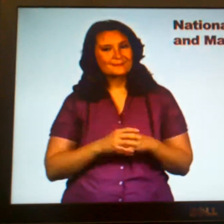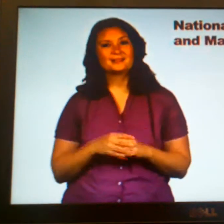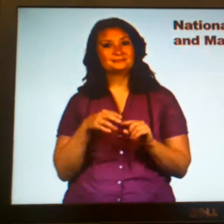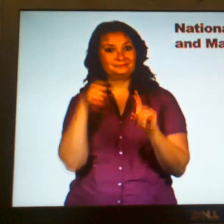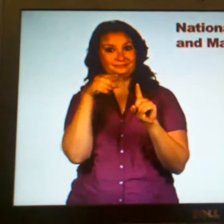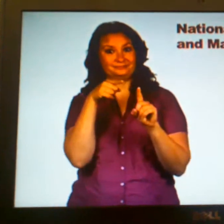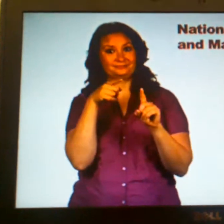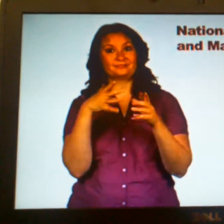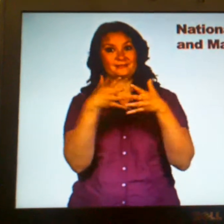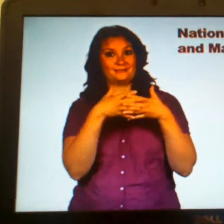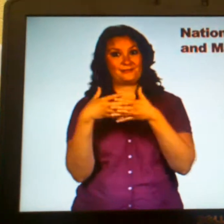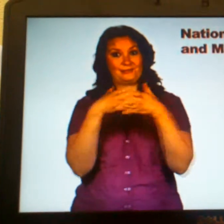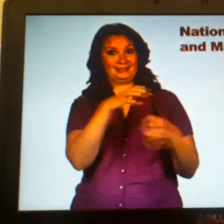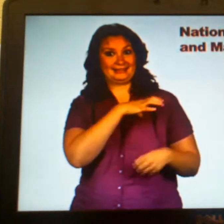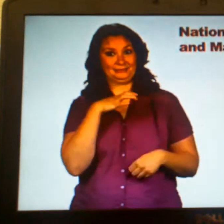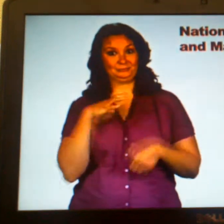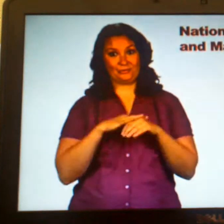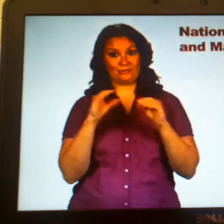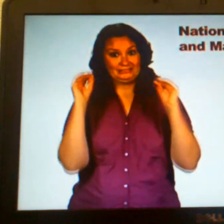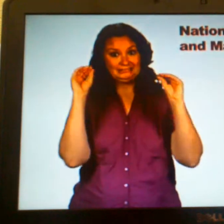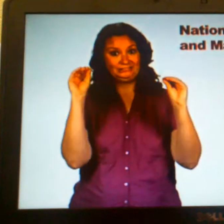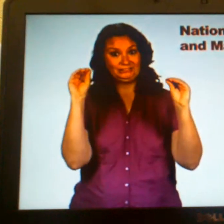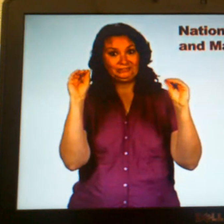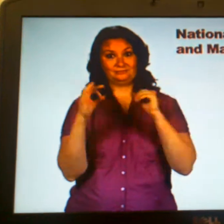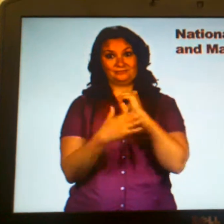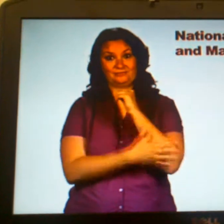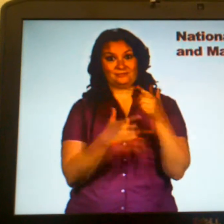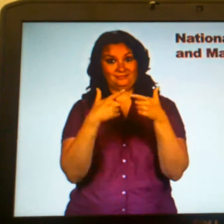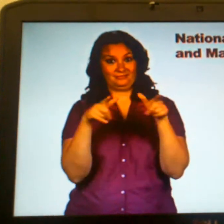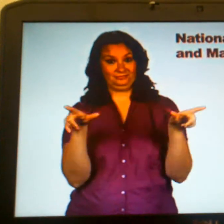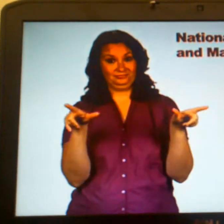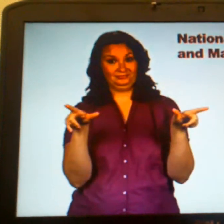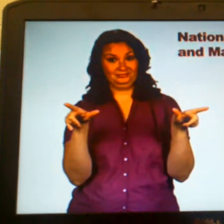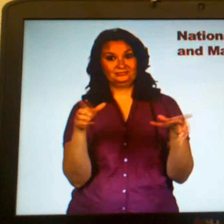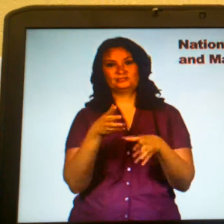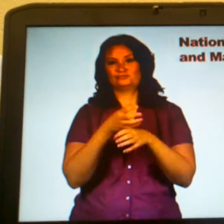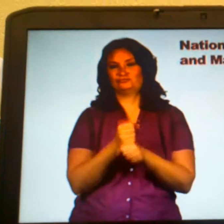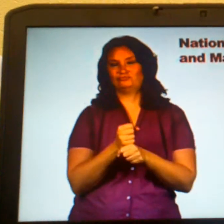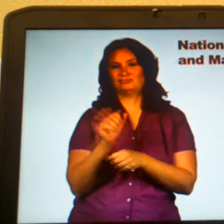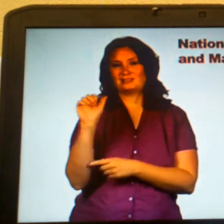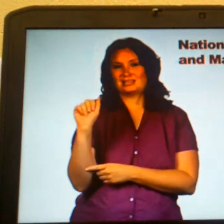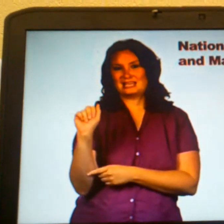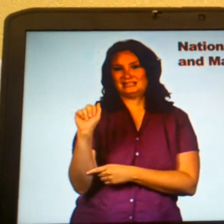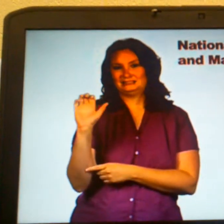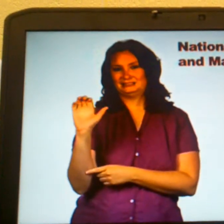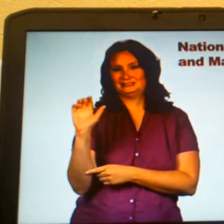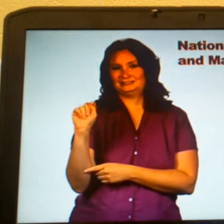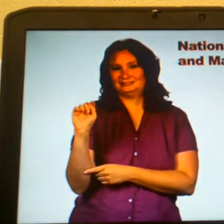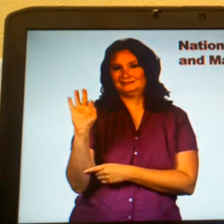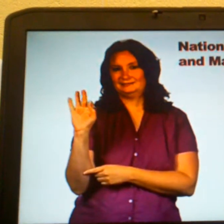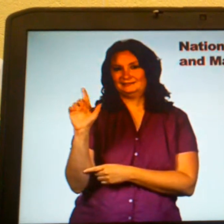Why standards? The point is so that we have committees that get together across the country so that we can have